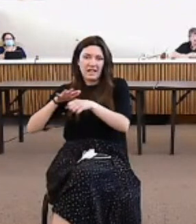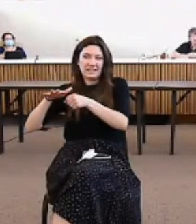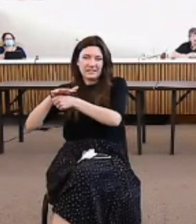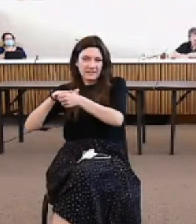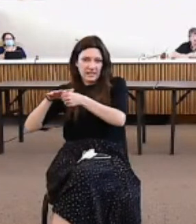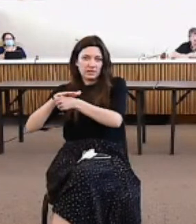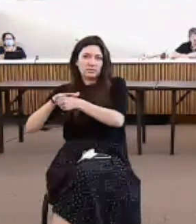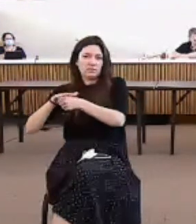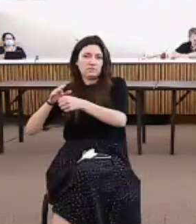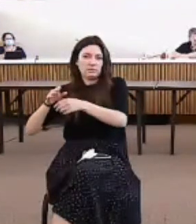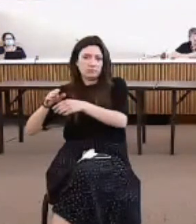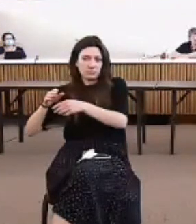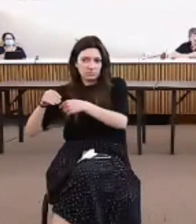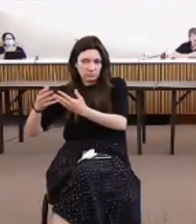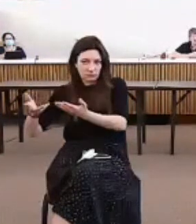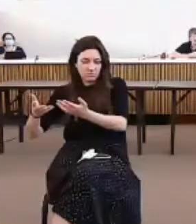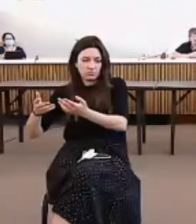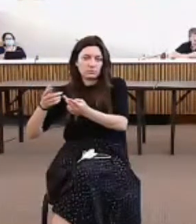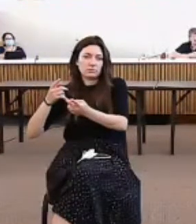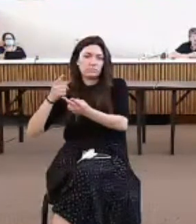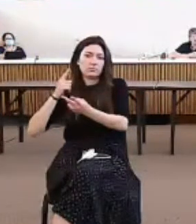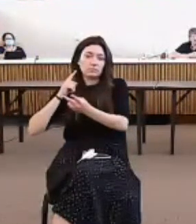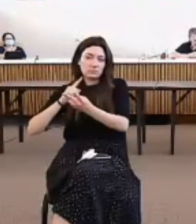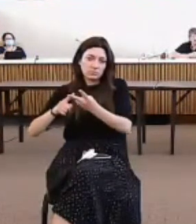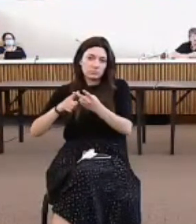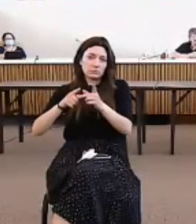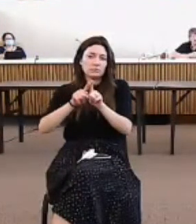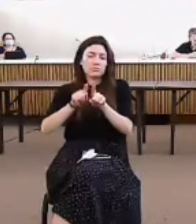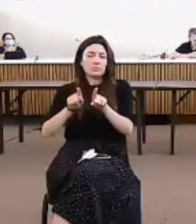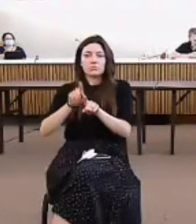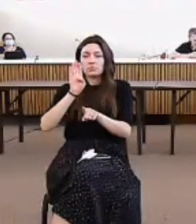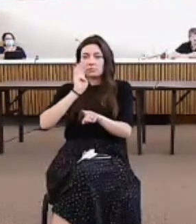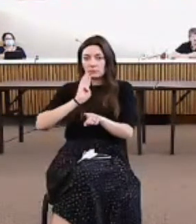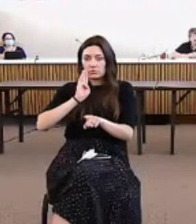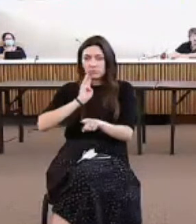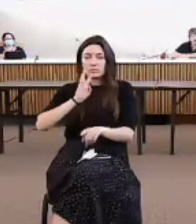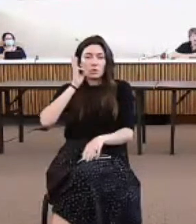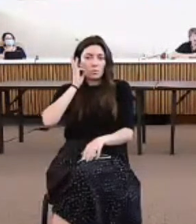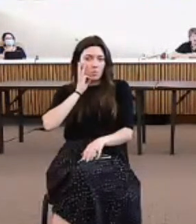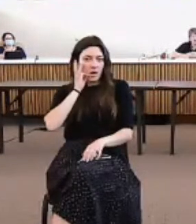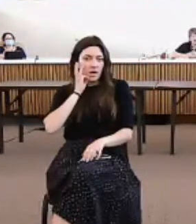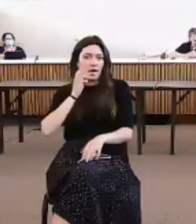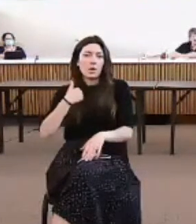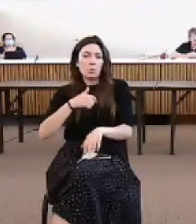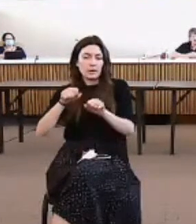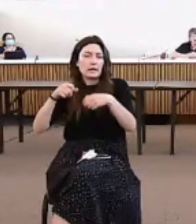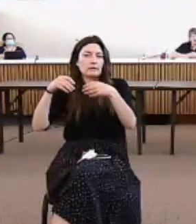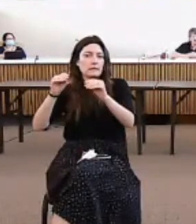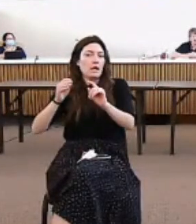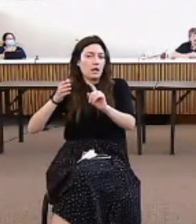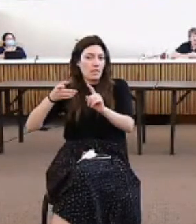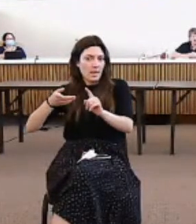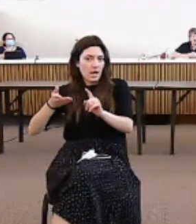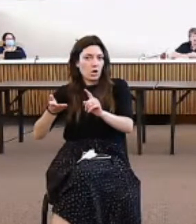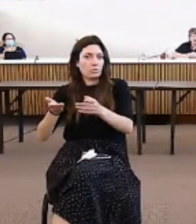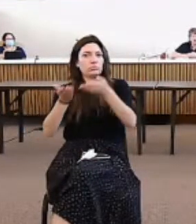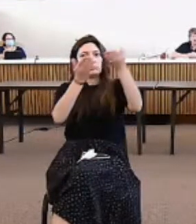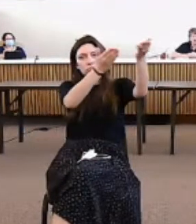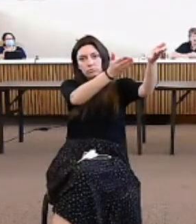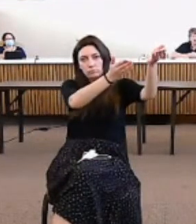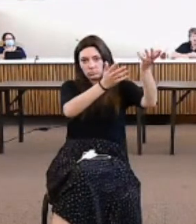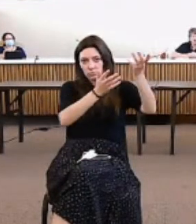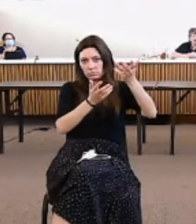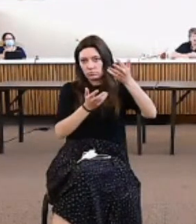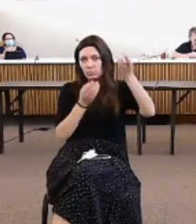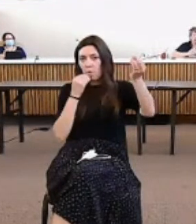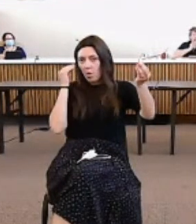clarify that we are also proposing the sale of beer and wine for off-site consumption. It's BJ's Restaurant. It's